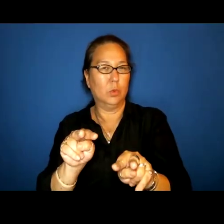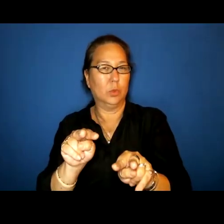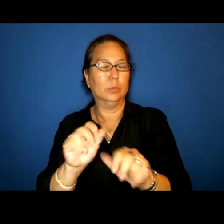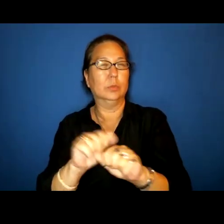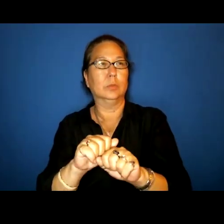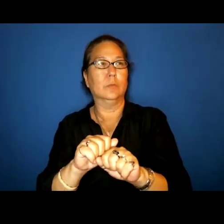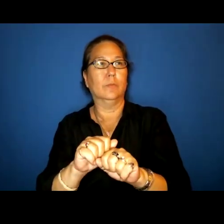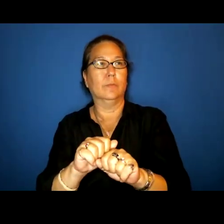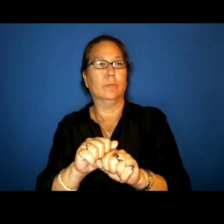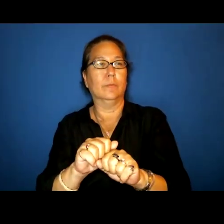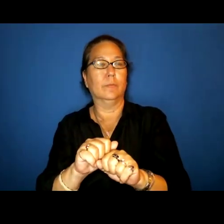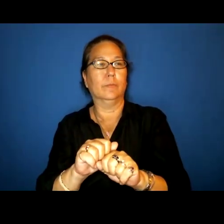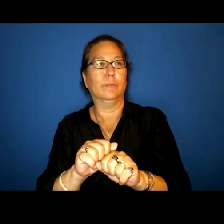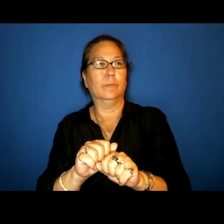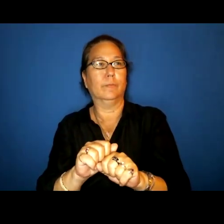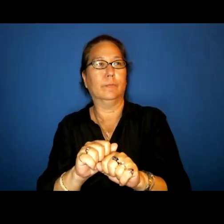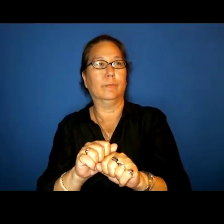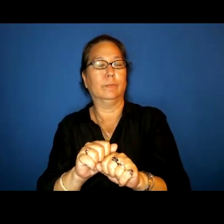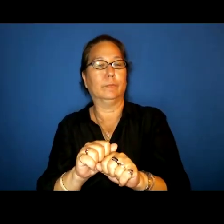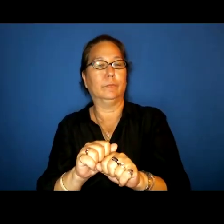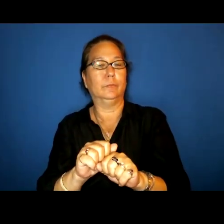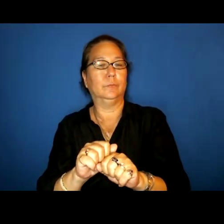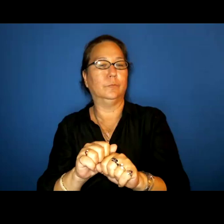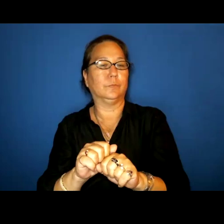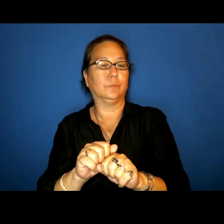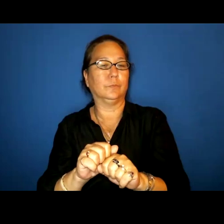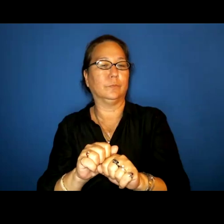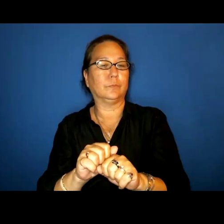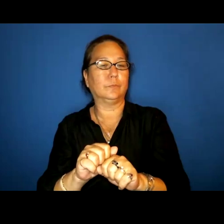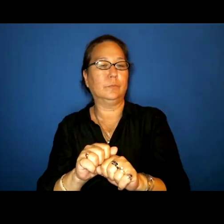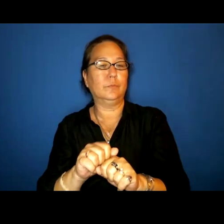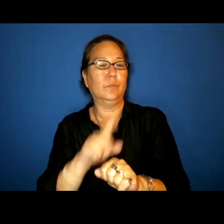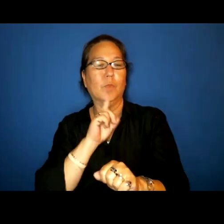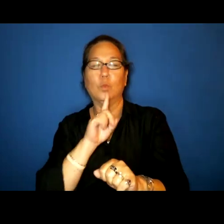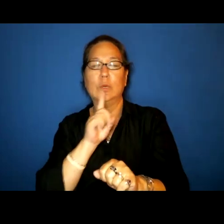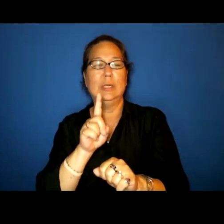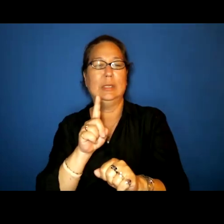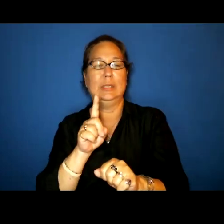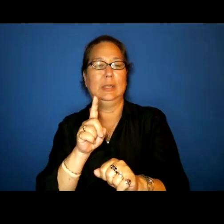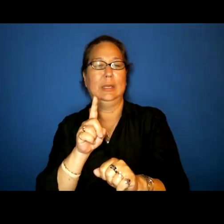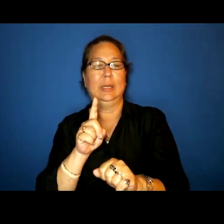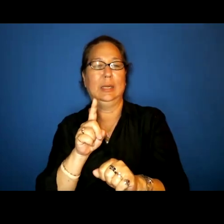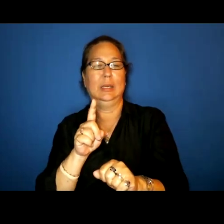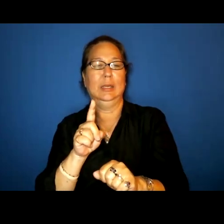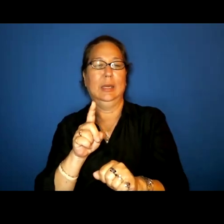gets away, I guess, from that third bullet point from my perspective, which is